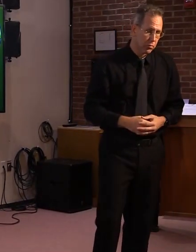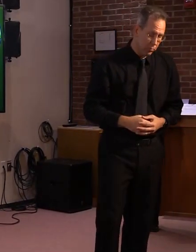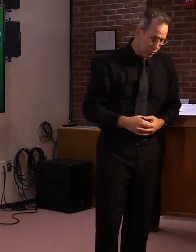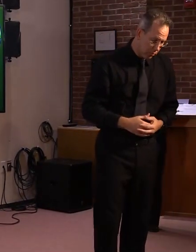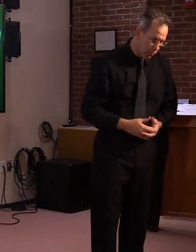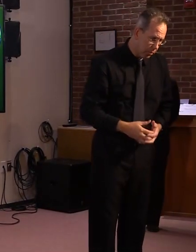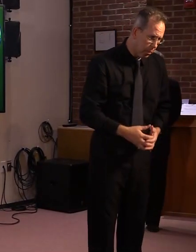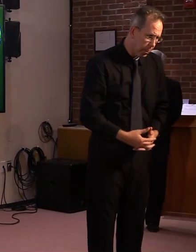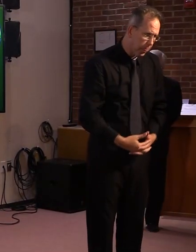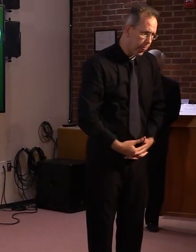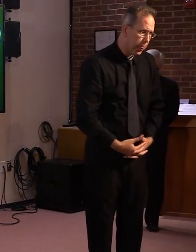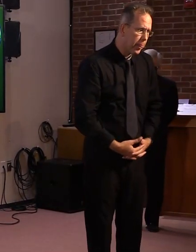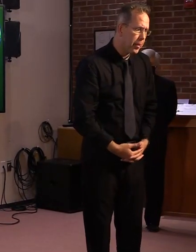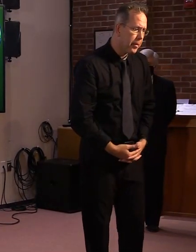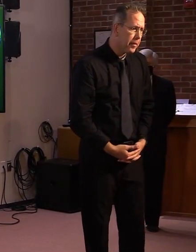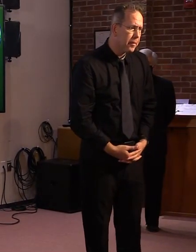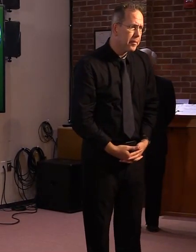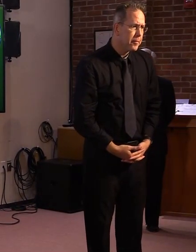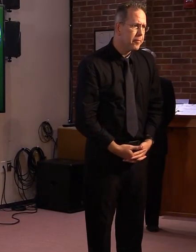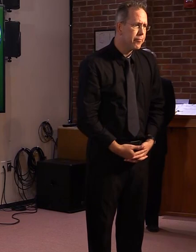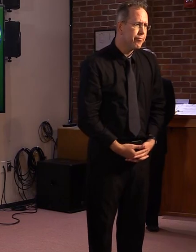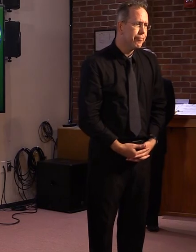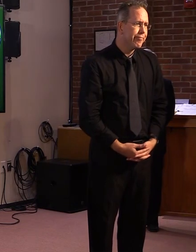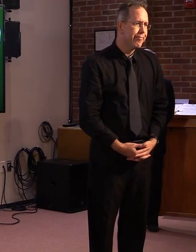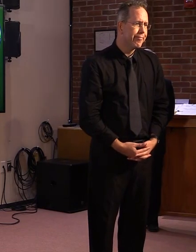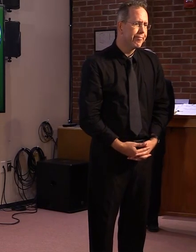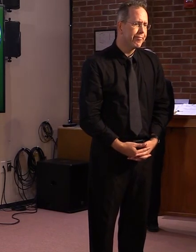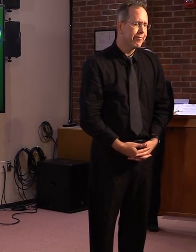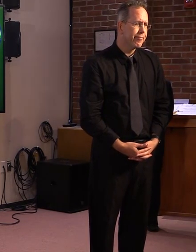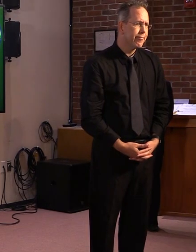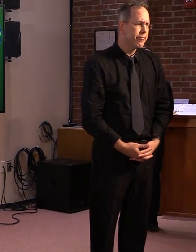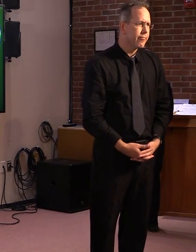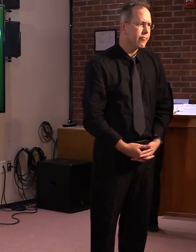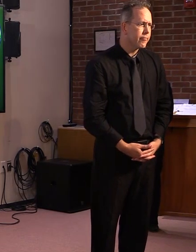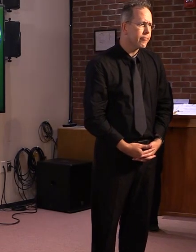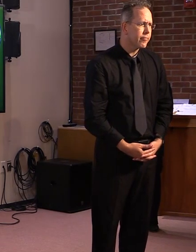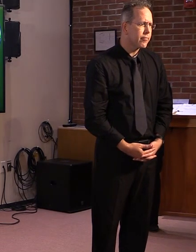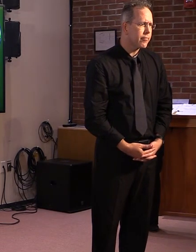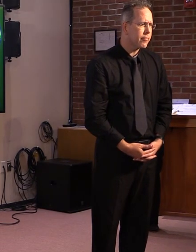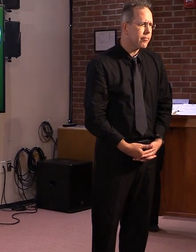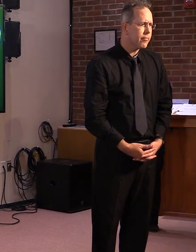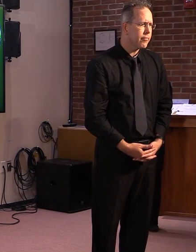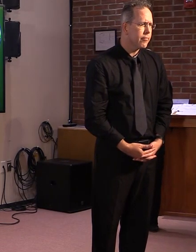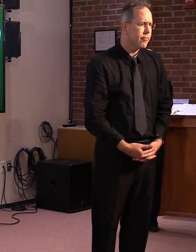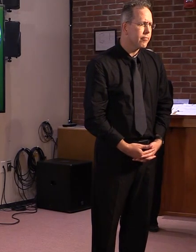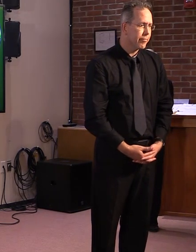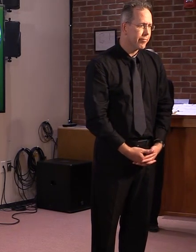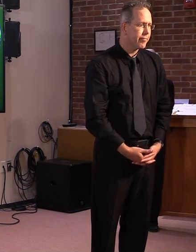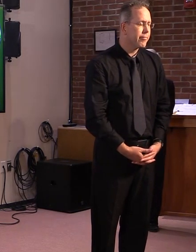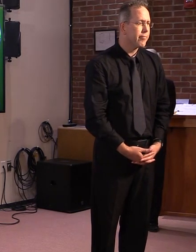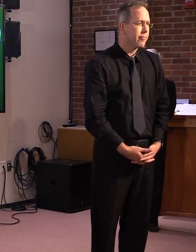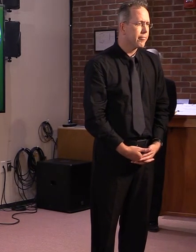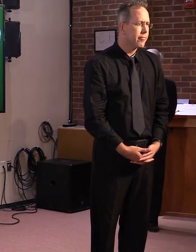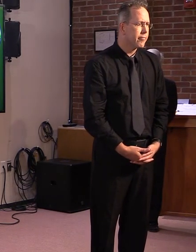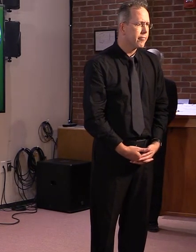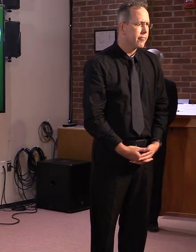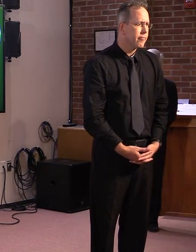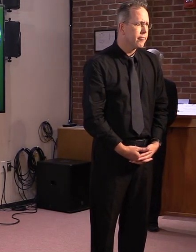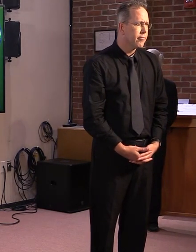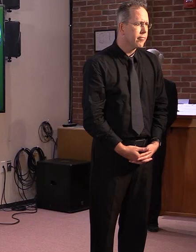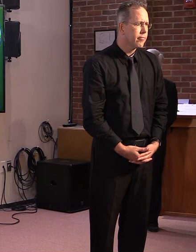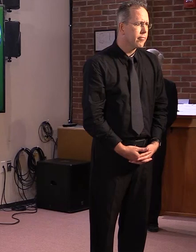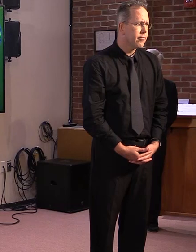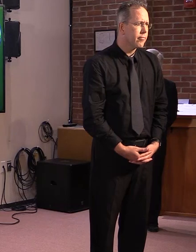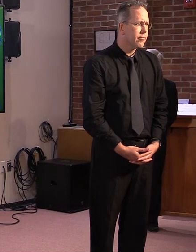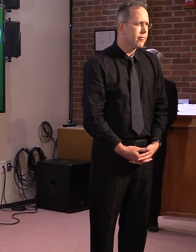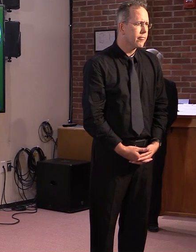Good afternoon, Governor. The ski areas are starting to send out their requests for ski passes and other bookings